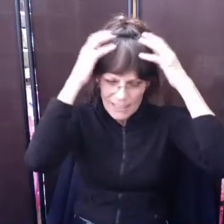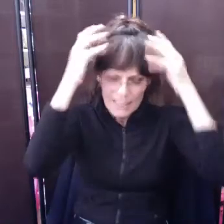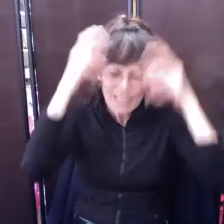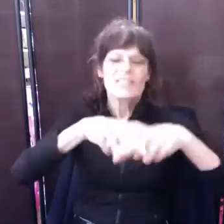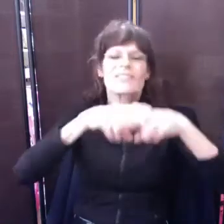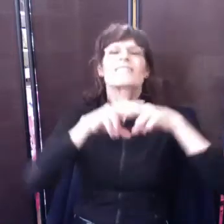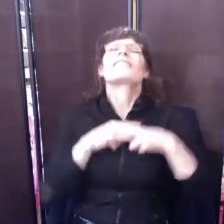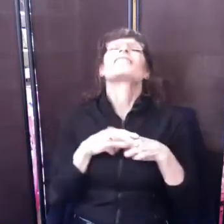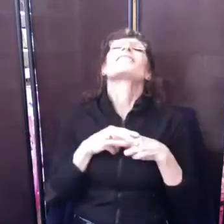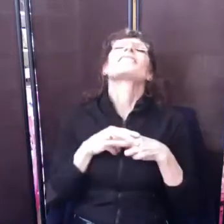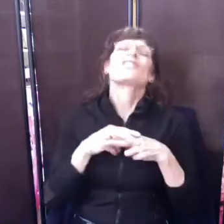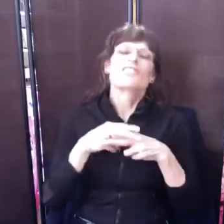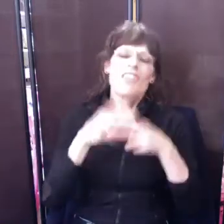to music. And